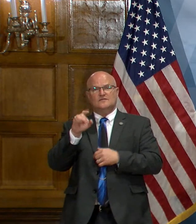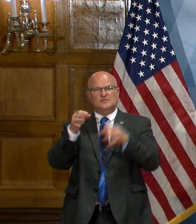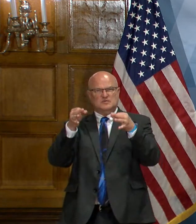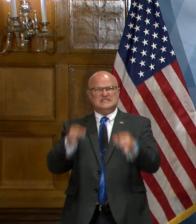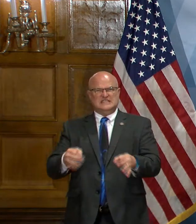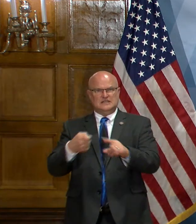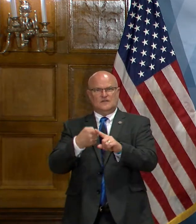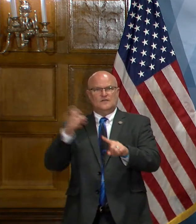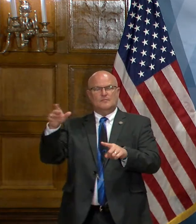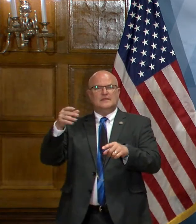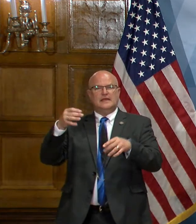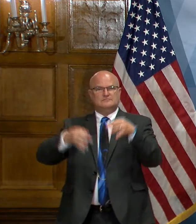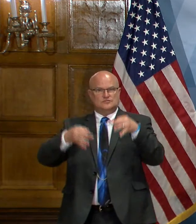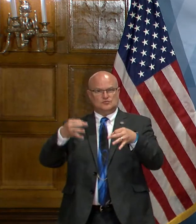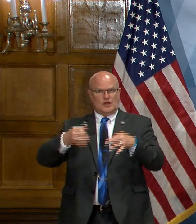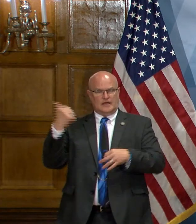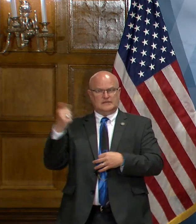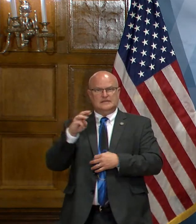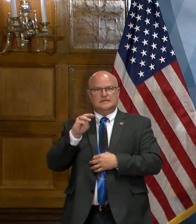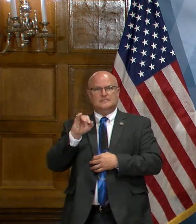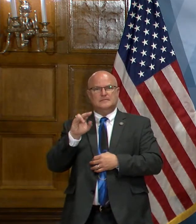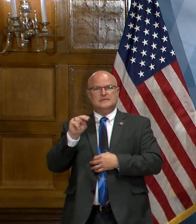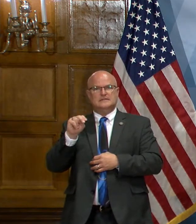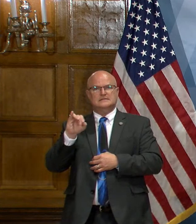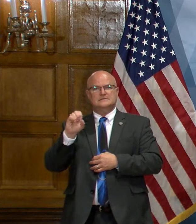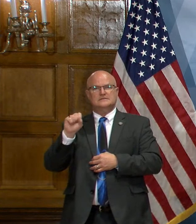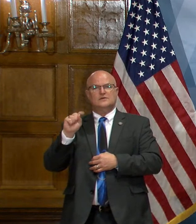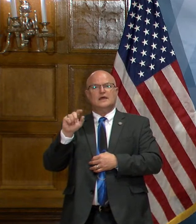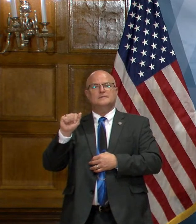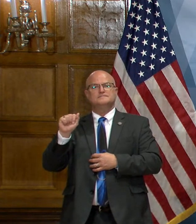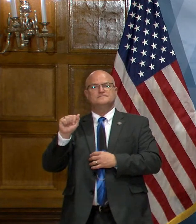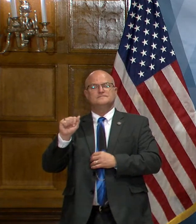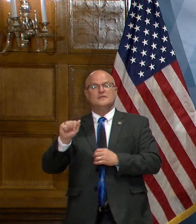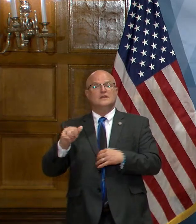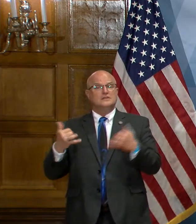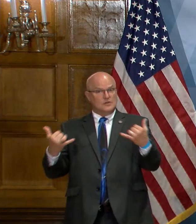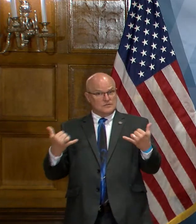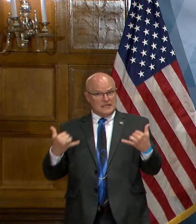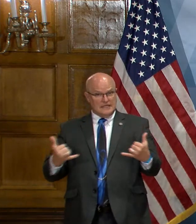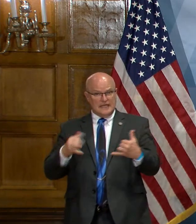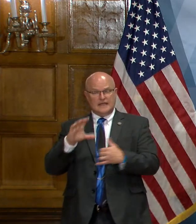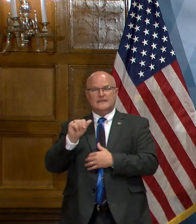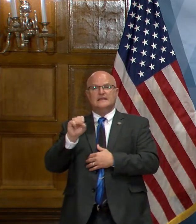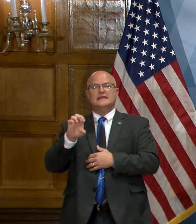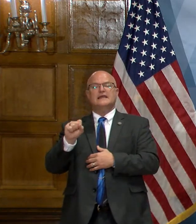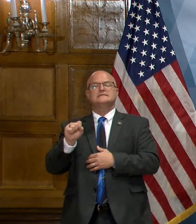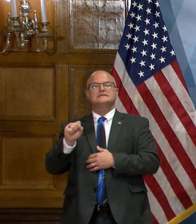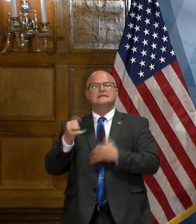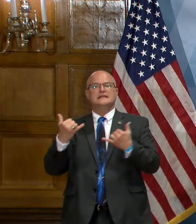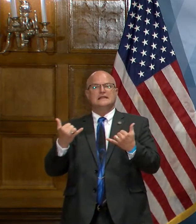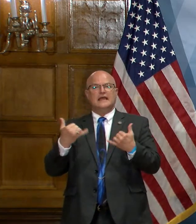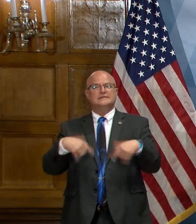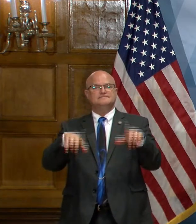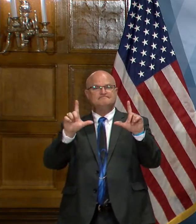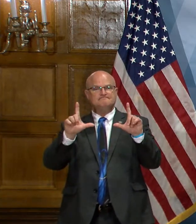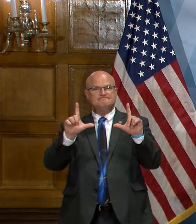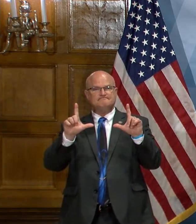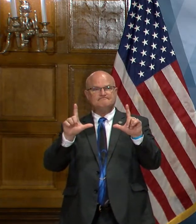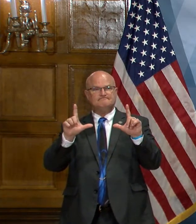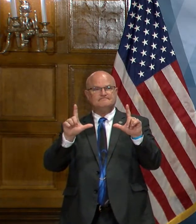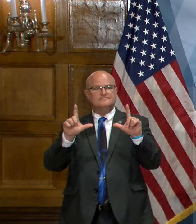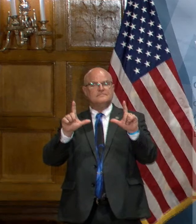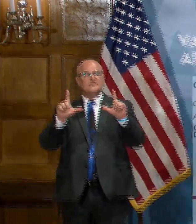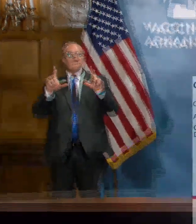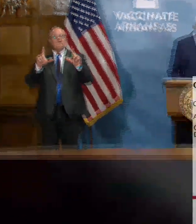trial. And now let me go on to our case update for today. Let's go to the graph